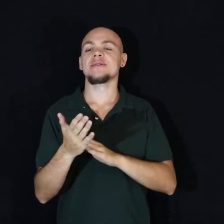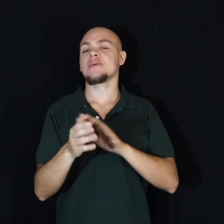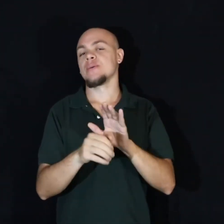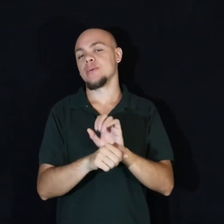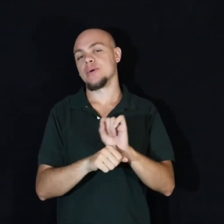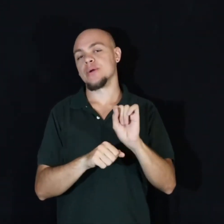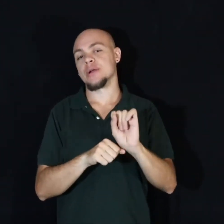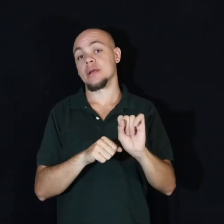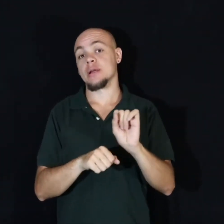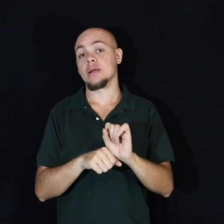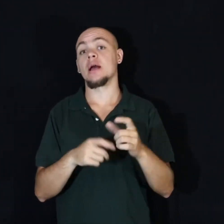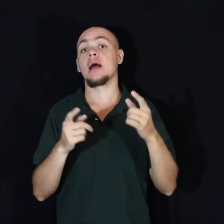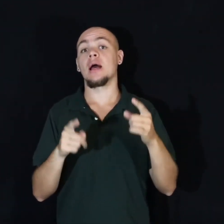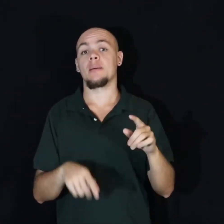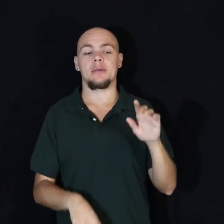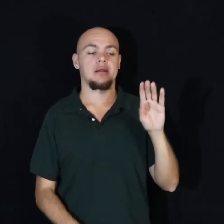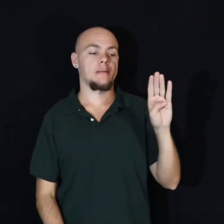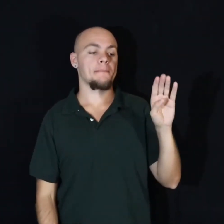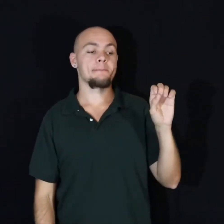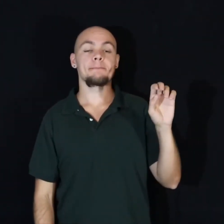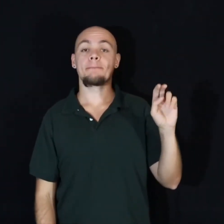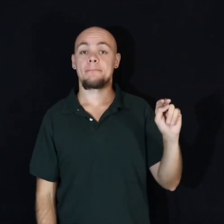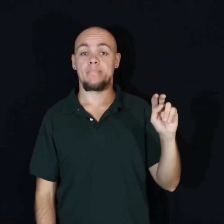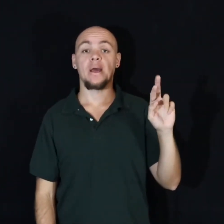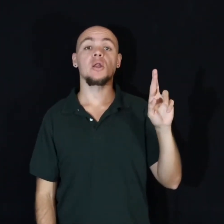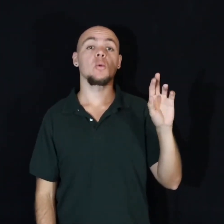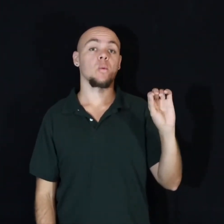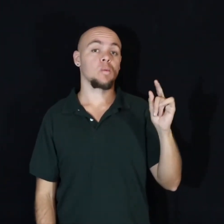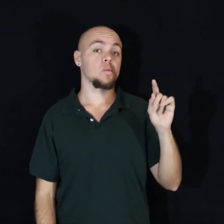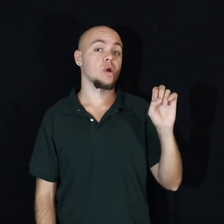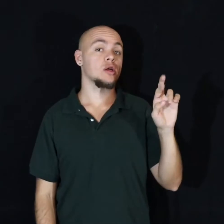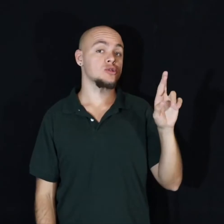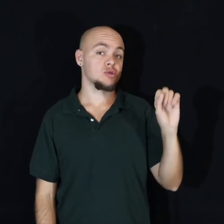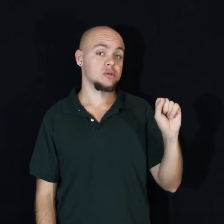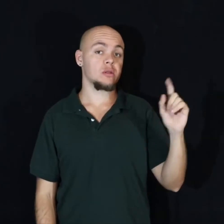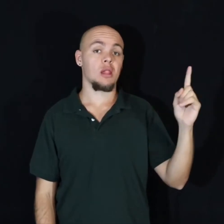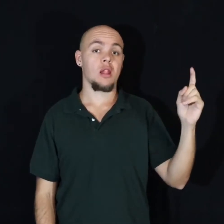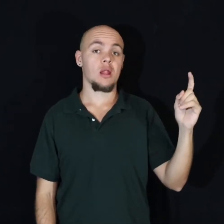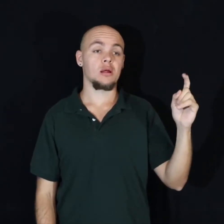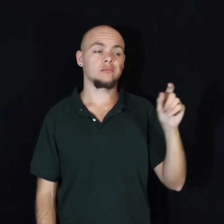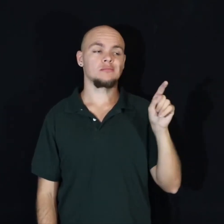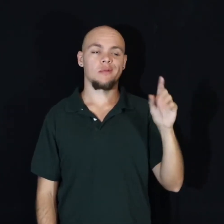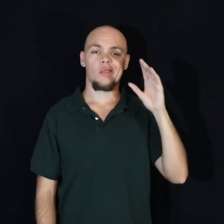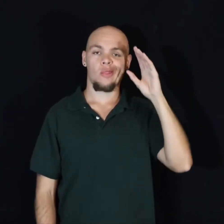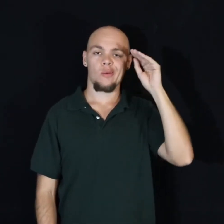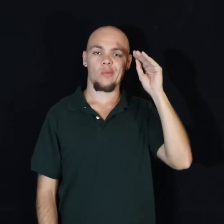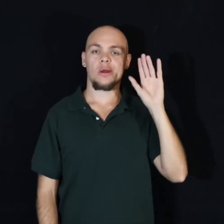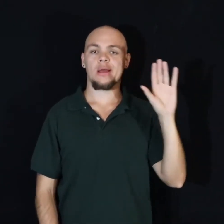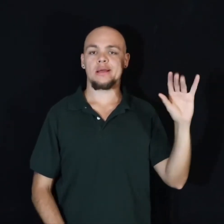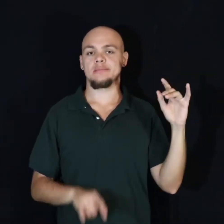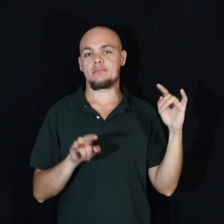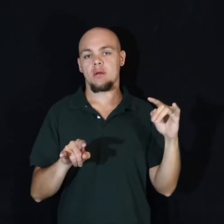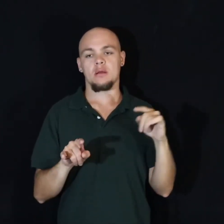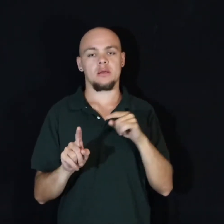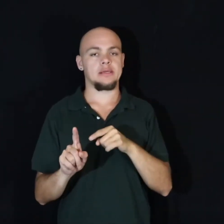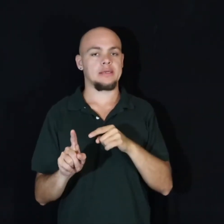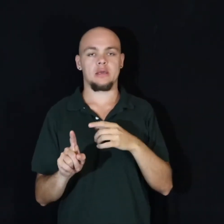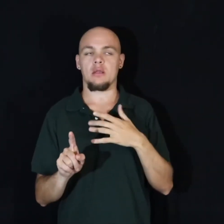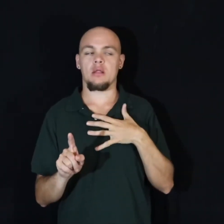Ben Rogers hove in sight presently, the very boy of all boys whose ridicule he had been dreading. Ben's gait